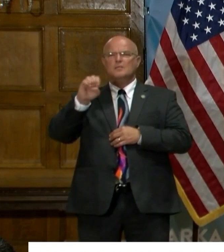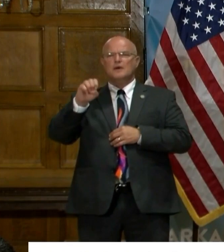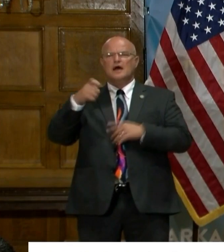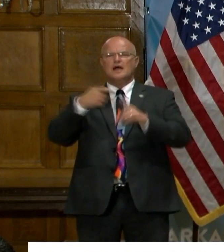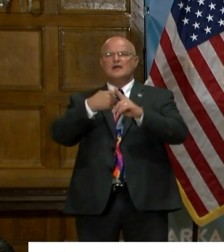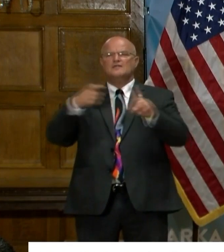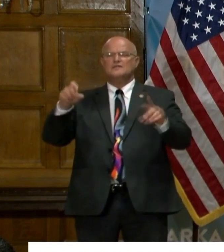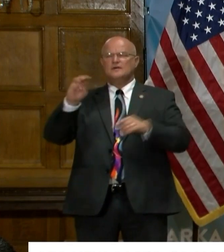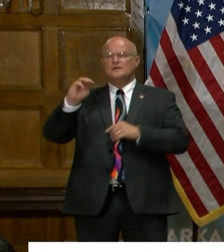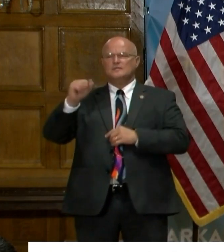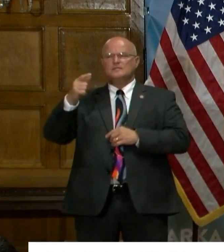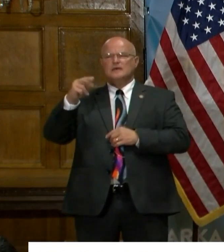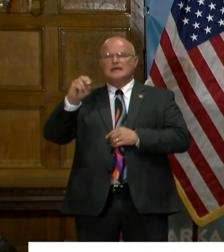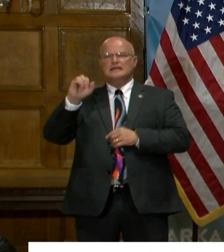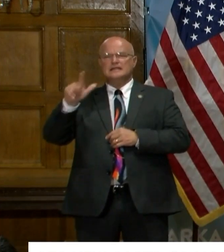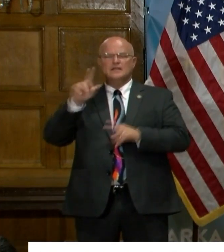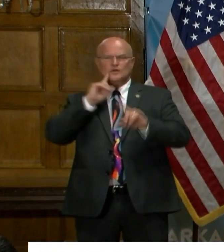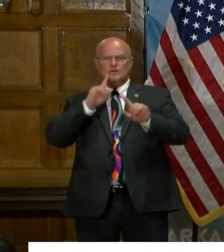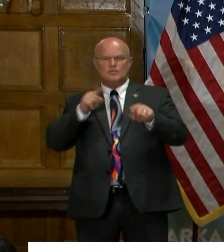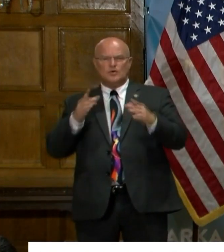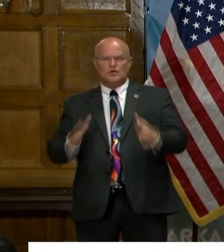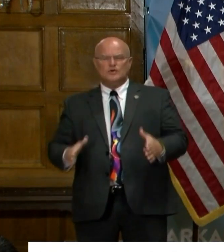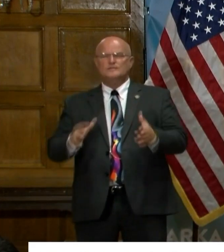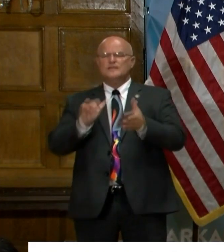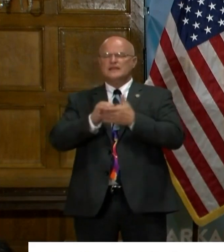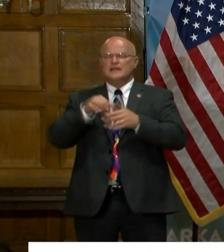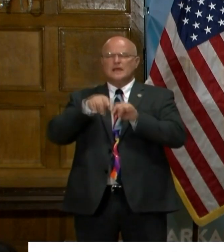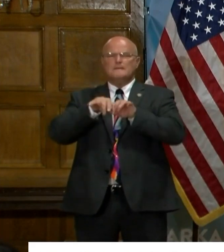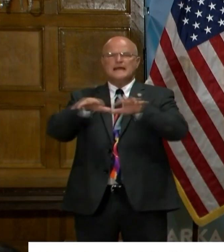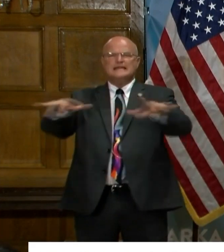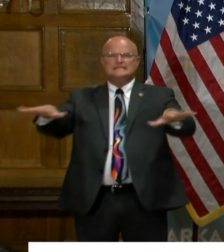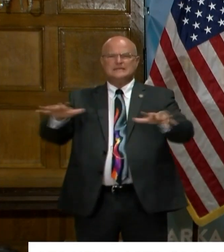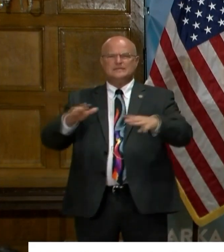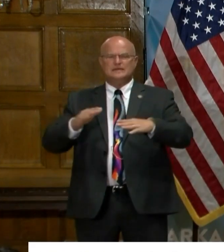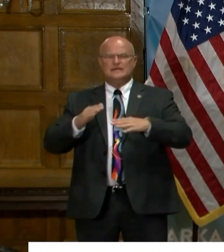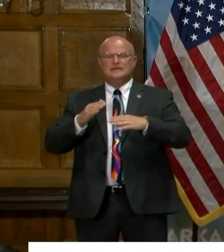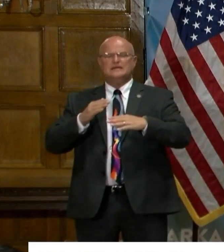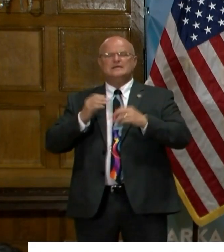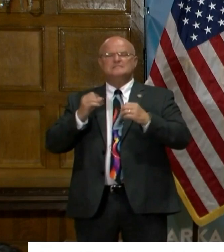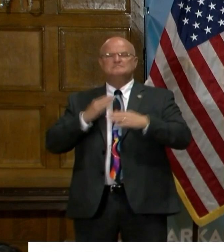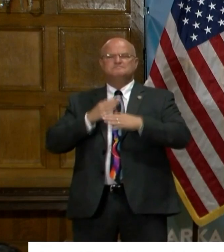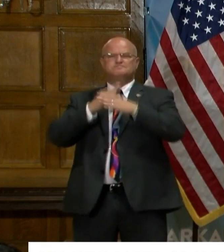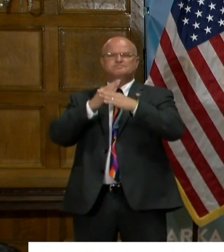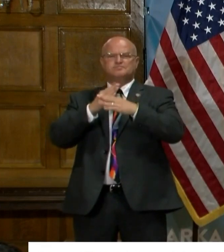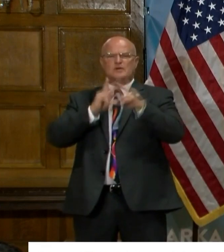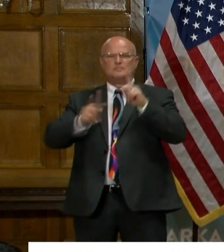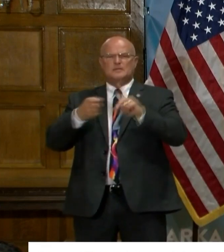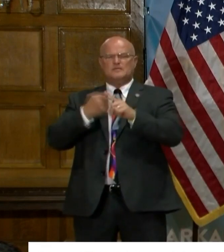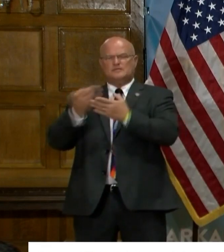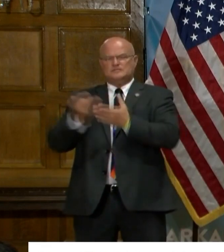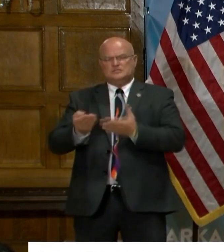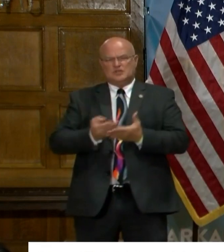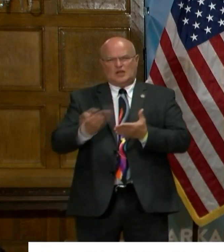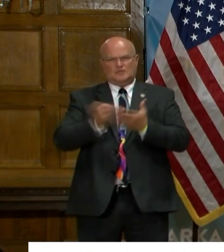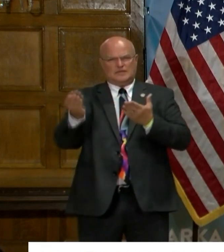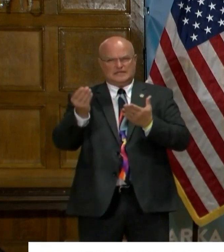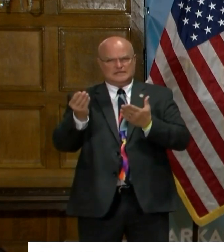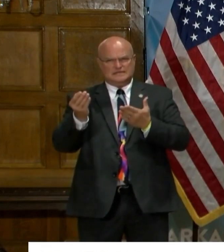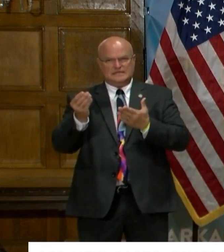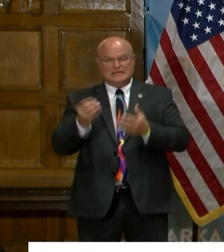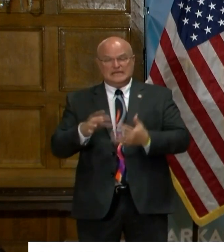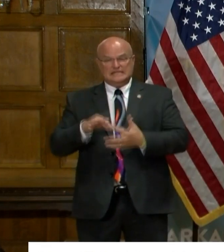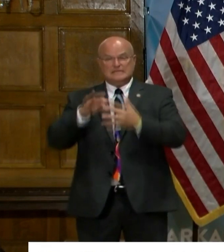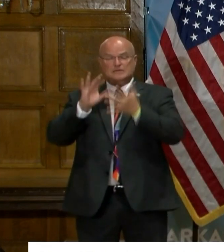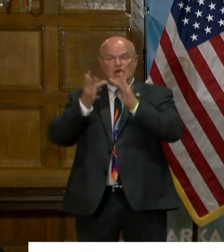from MagnoliaReporter.com. The pandemic has kept a lot of shoppers out of the stores in Arkansas and sent them